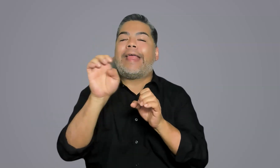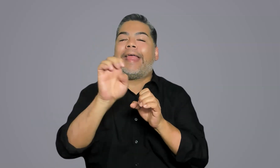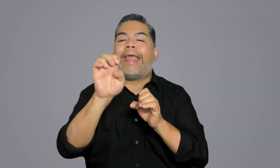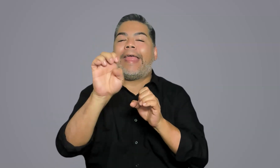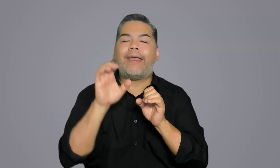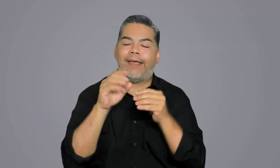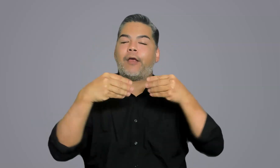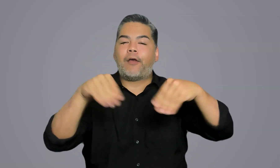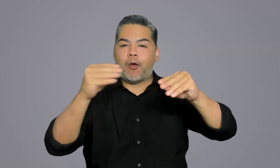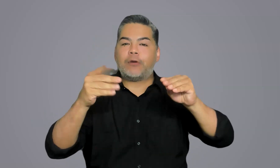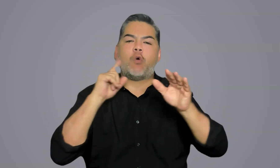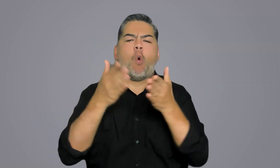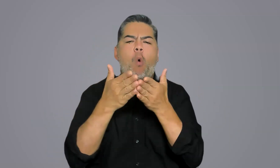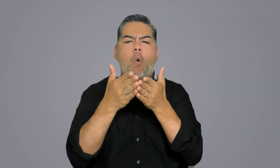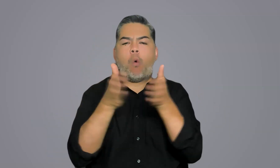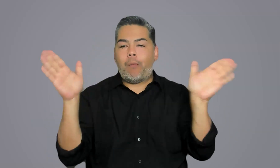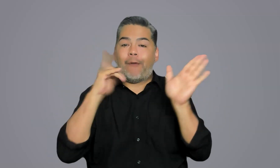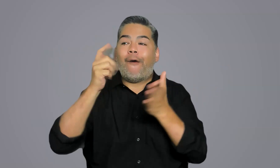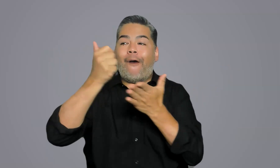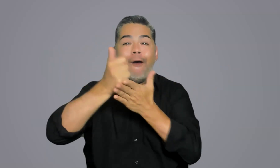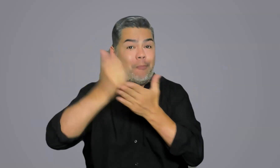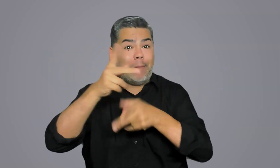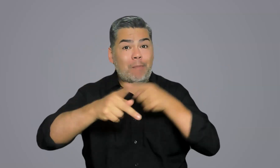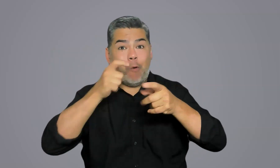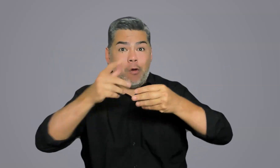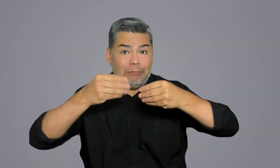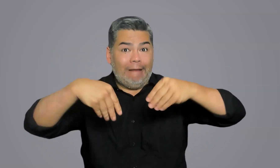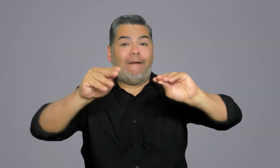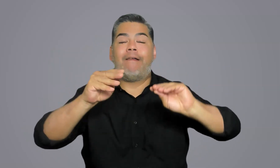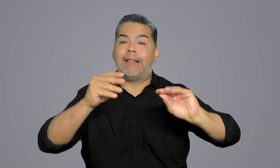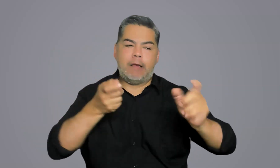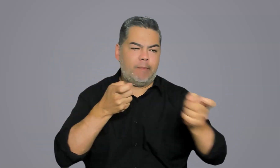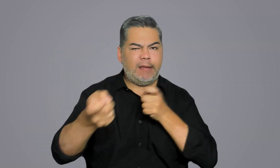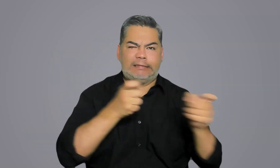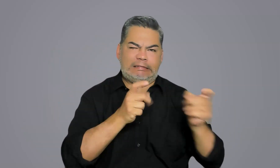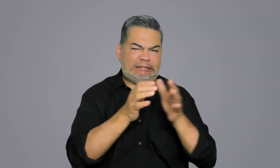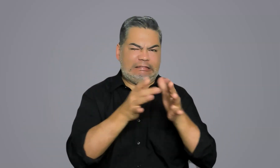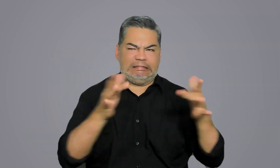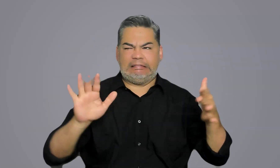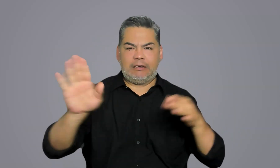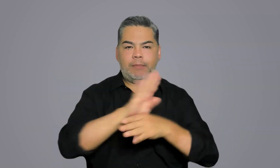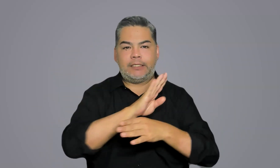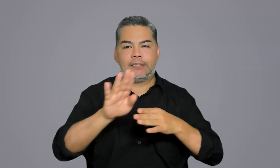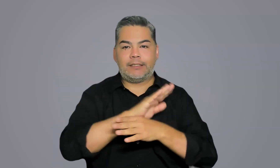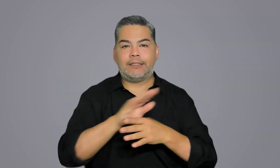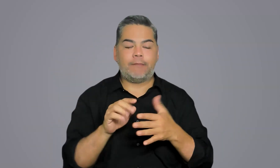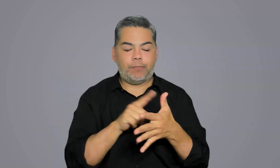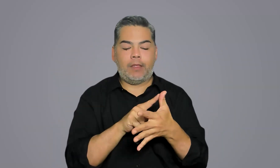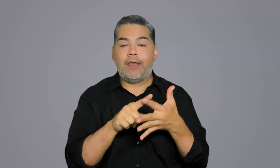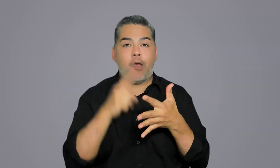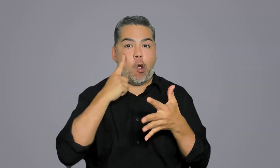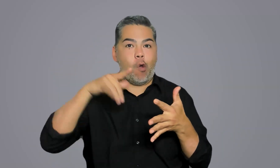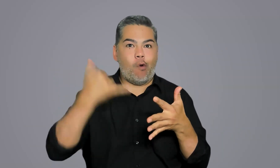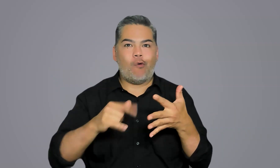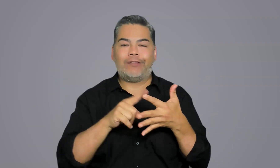WordPress, helping merchants worldwide sell, manage, and grow their businesses. Gold sponsors, Ally